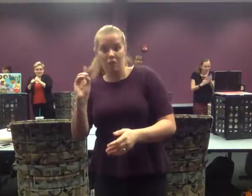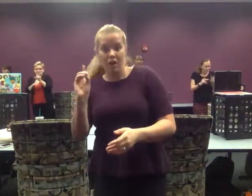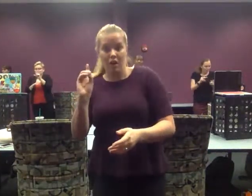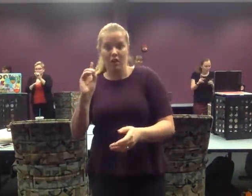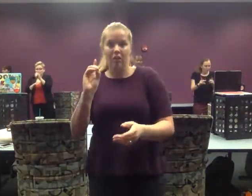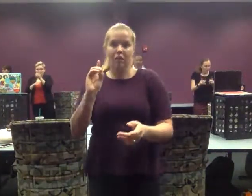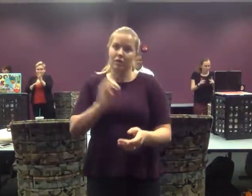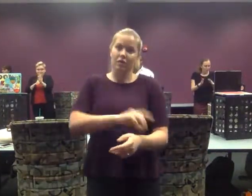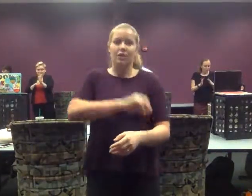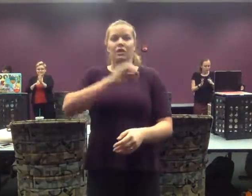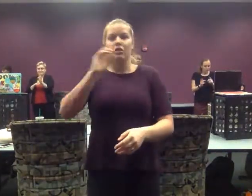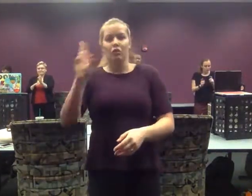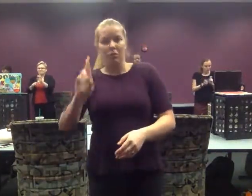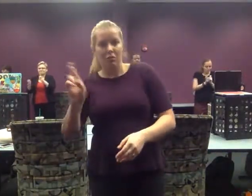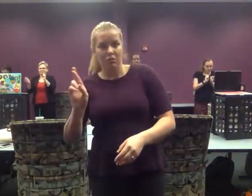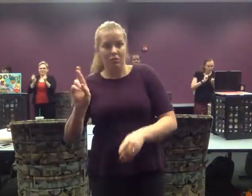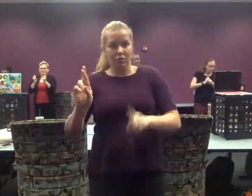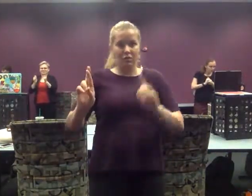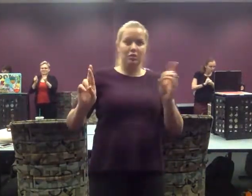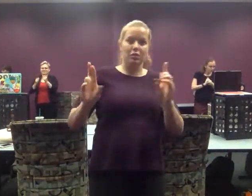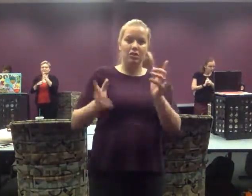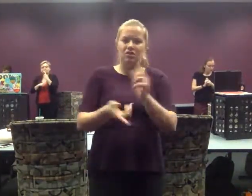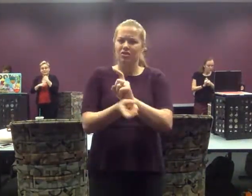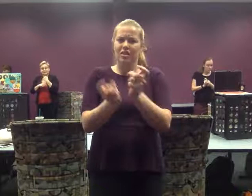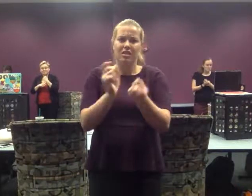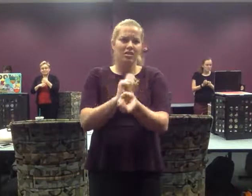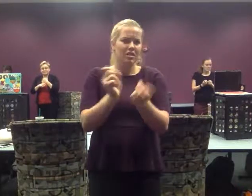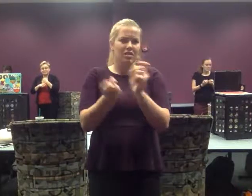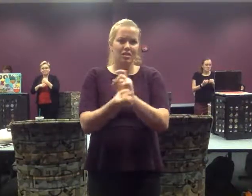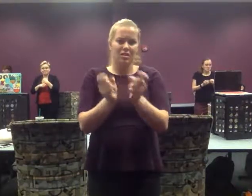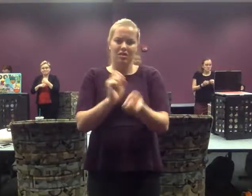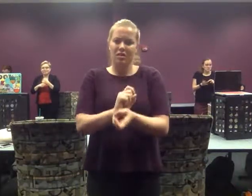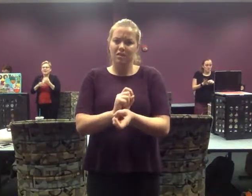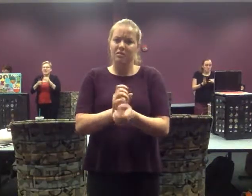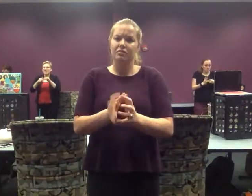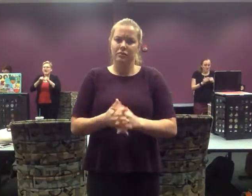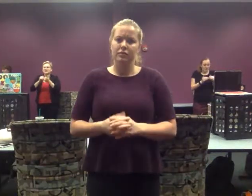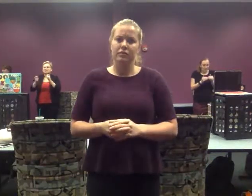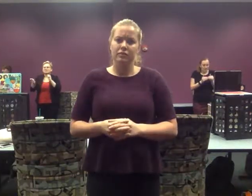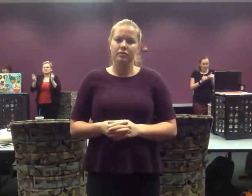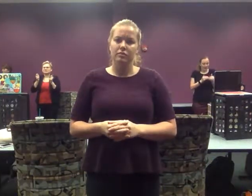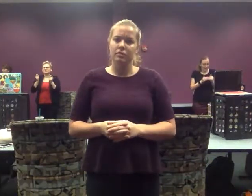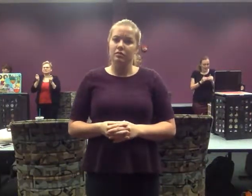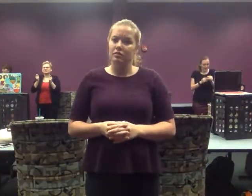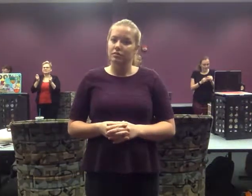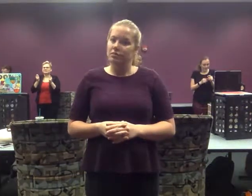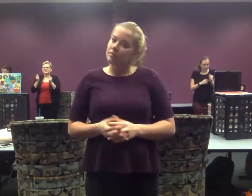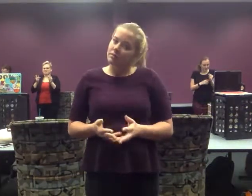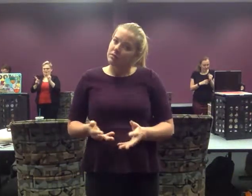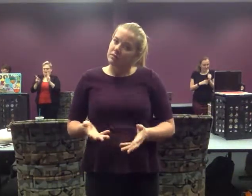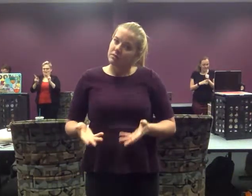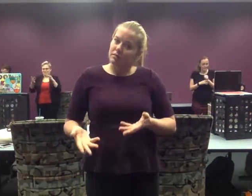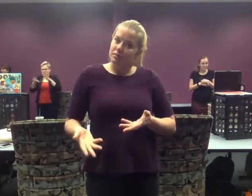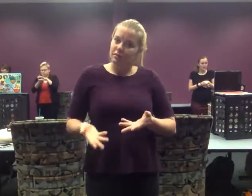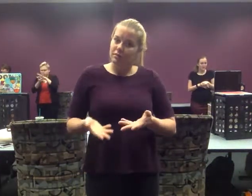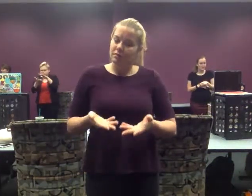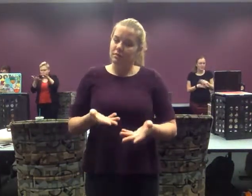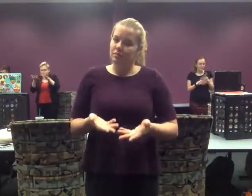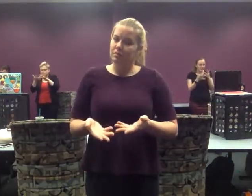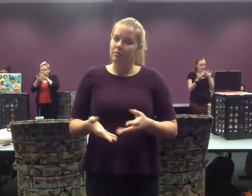allegiance? Or does it mean that they just tipped over the edge enough to move into the